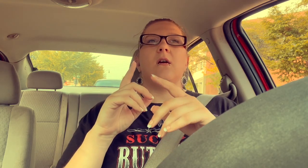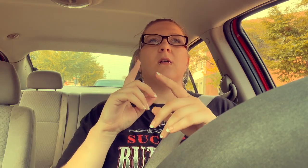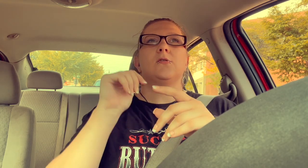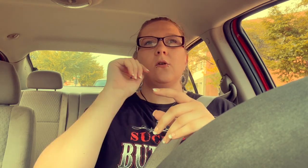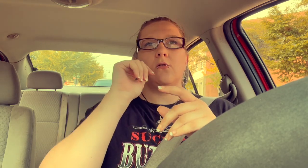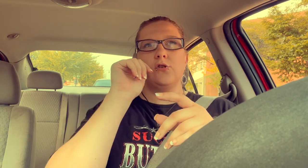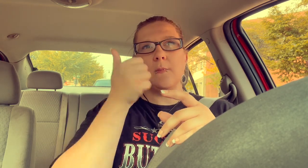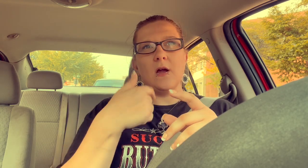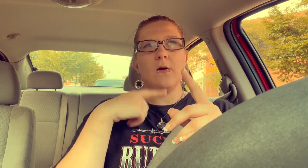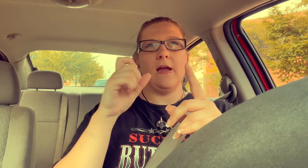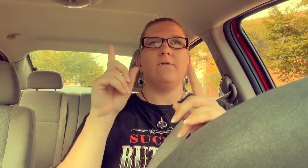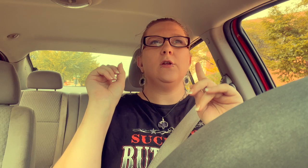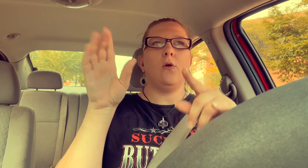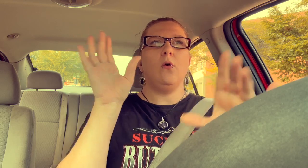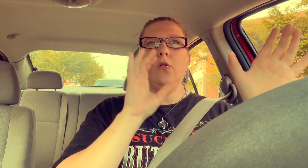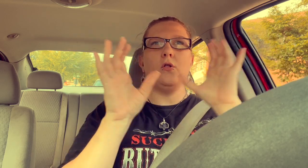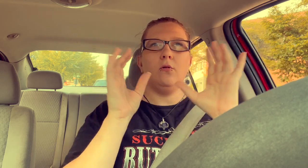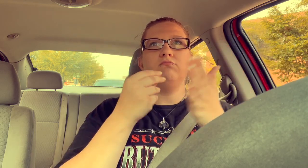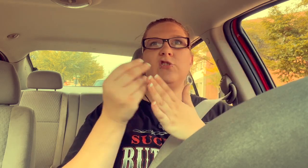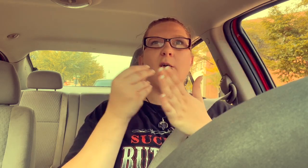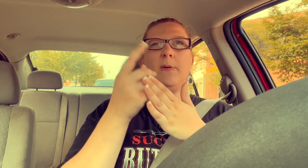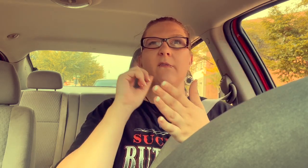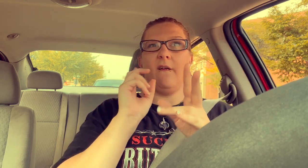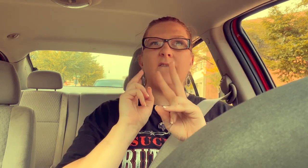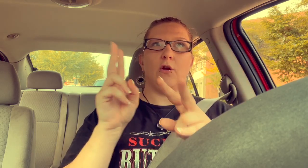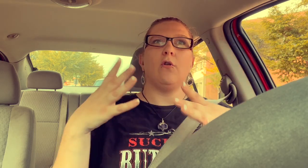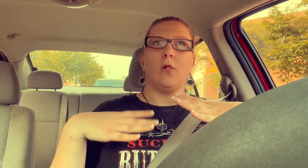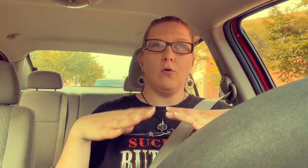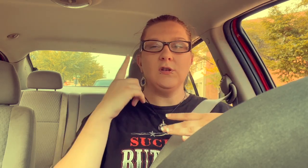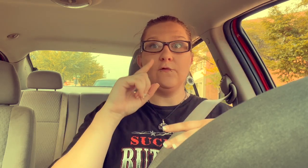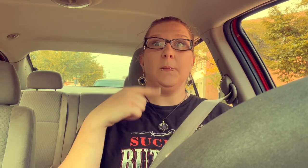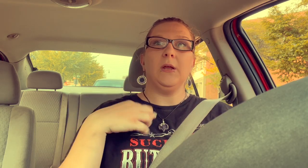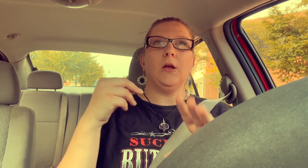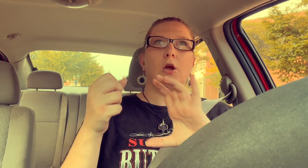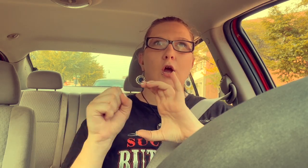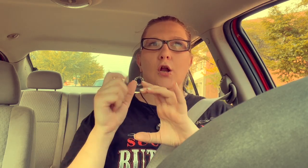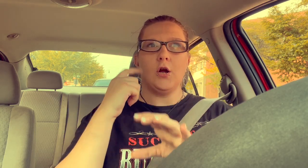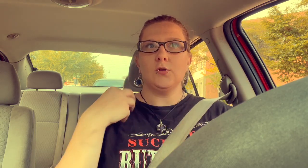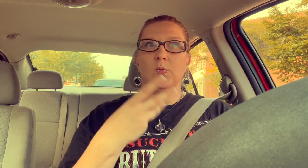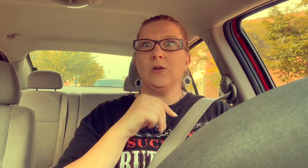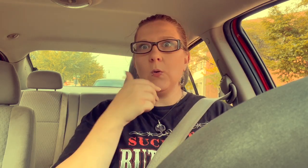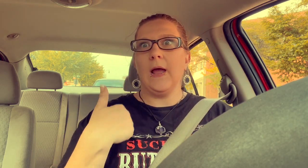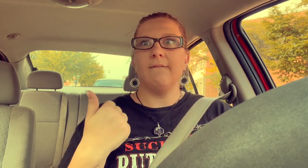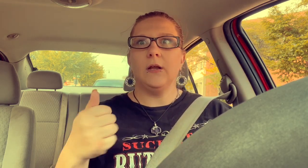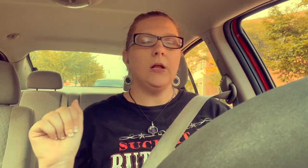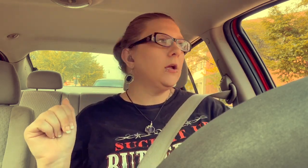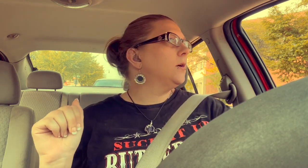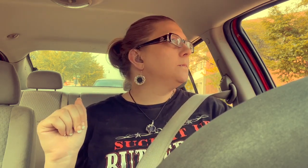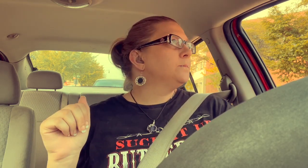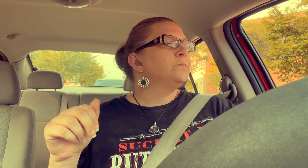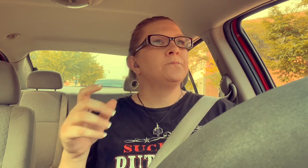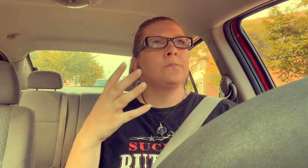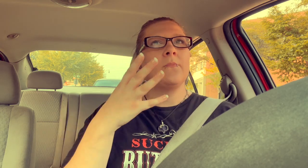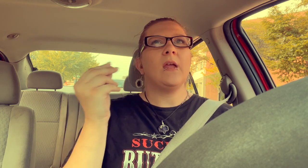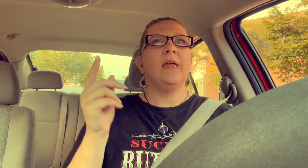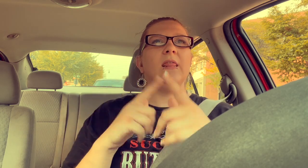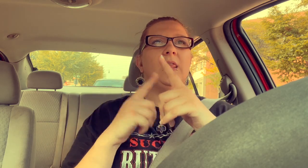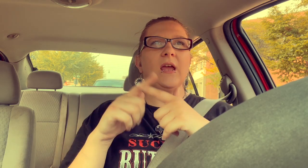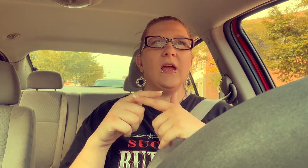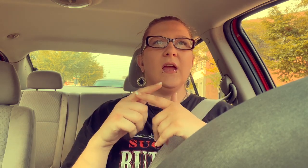So tomorrow I have to go shopping for funeral clothes for me and Connor because we don't have any. And then I